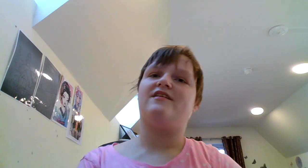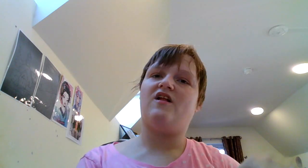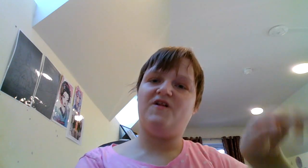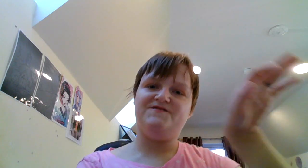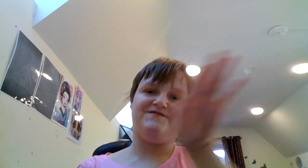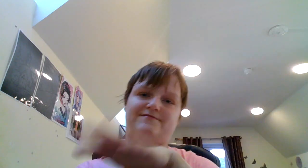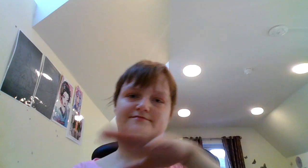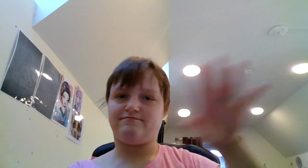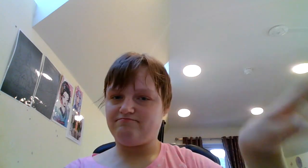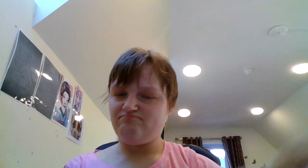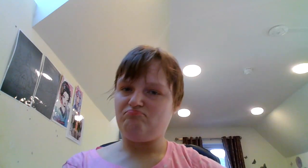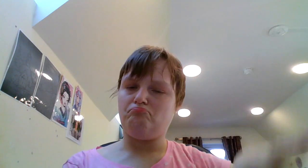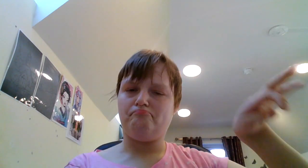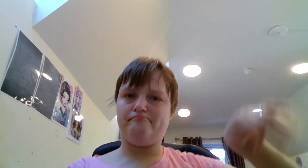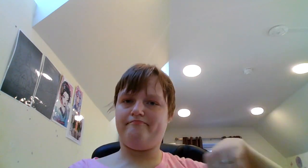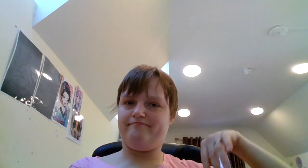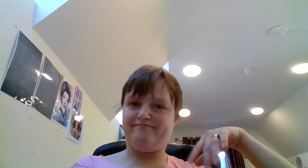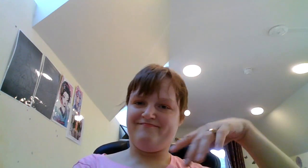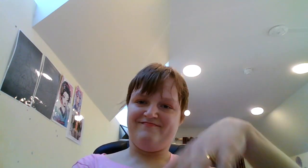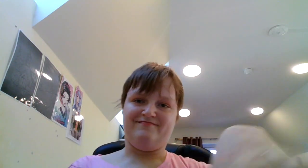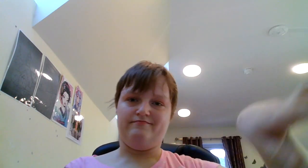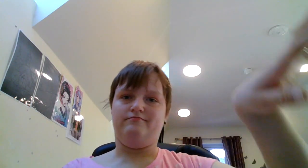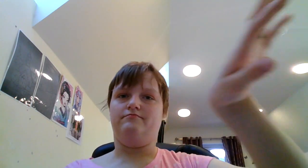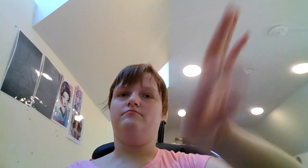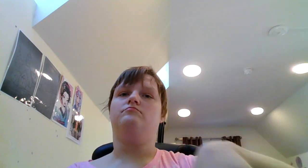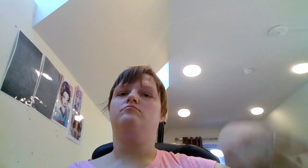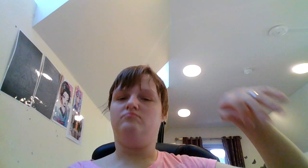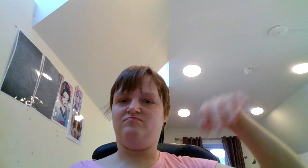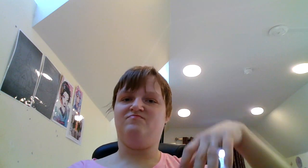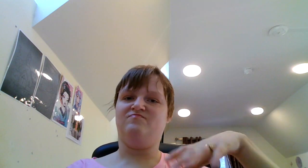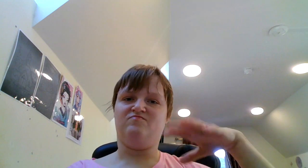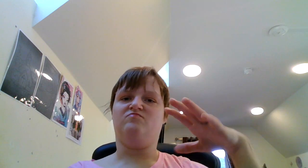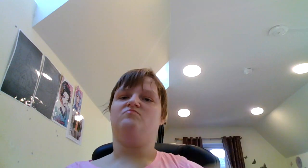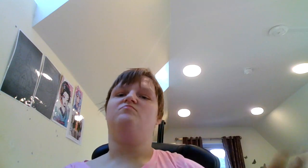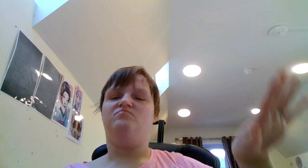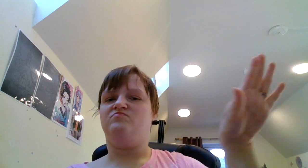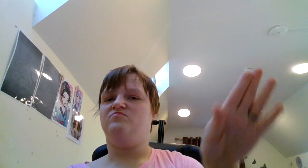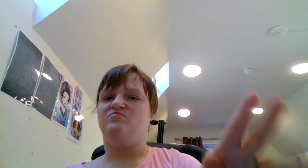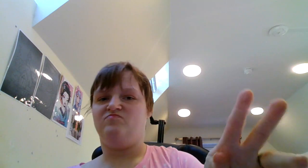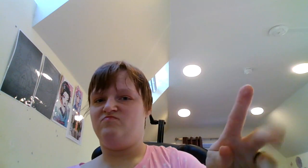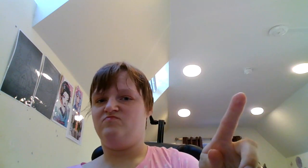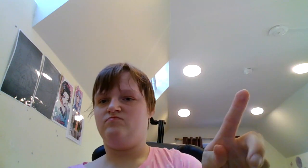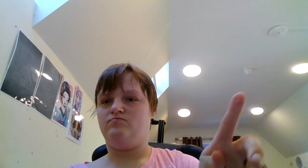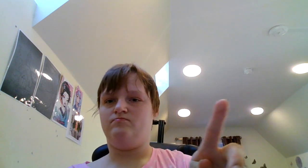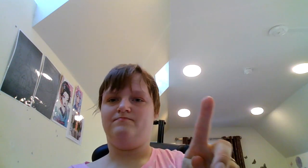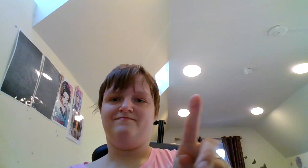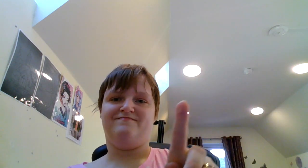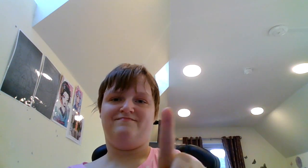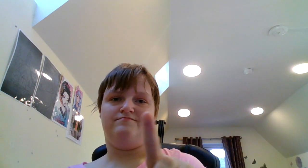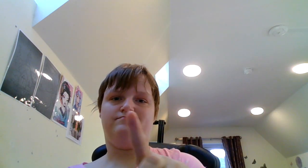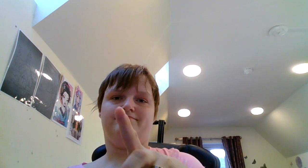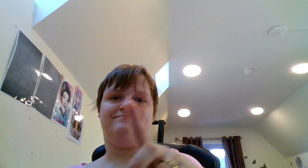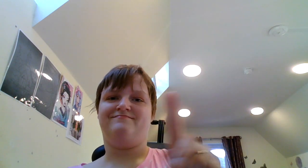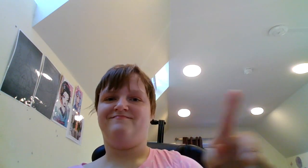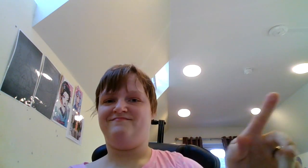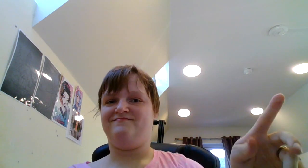to have access to it. The 15th of October 1923, insulin produced on a mass